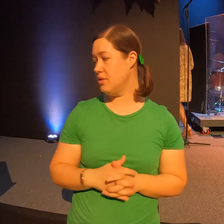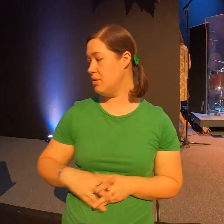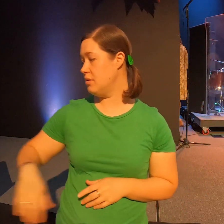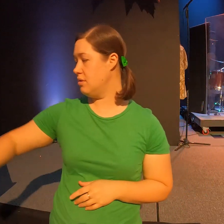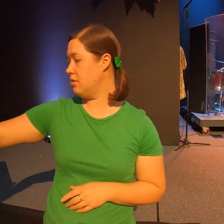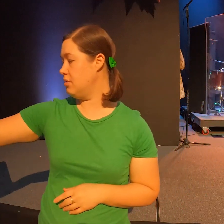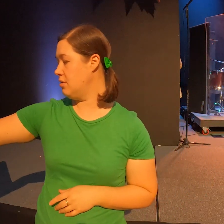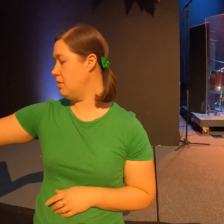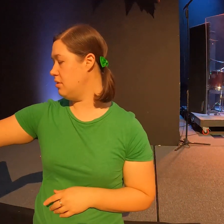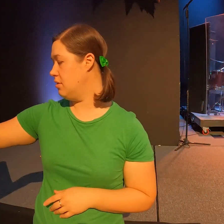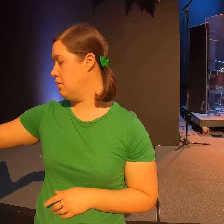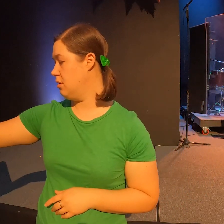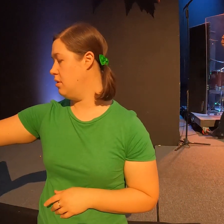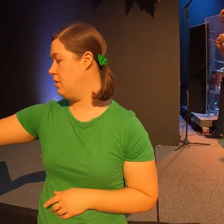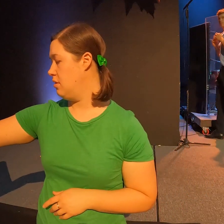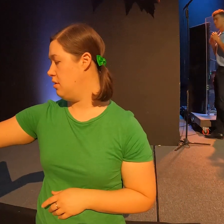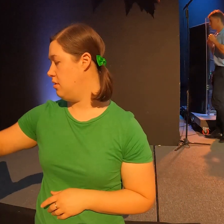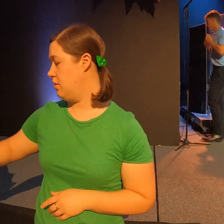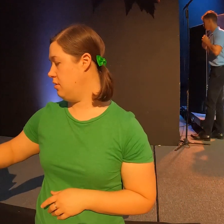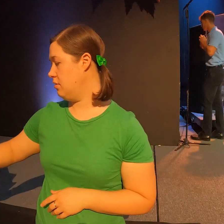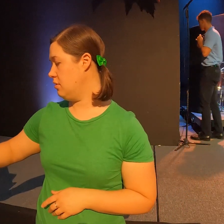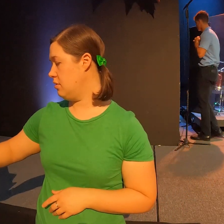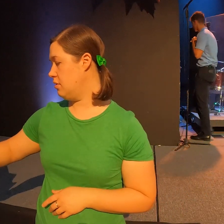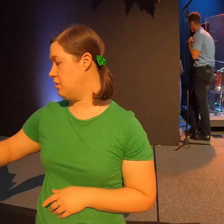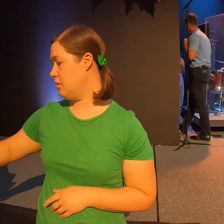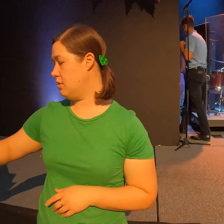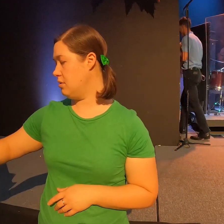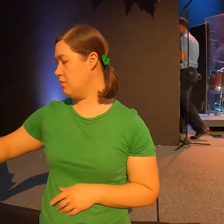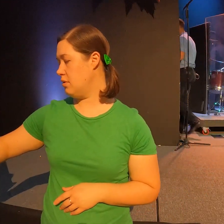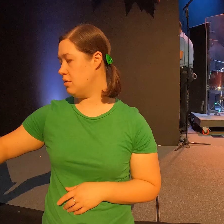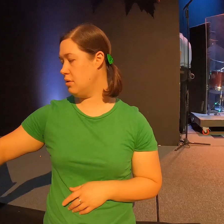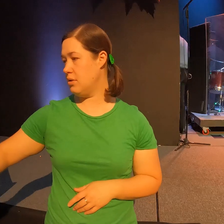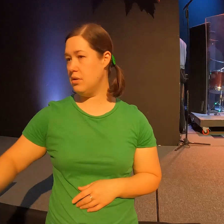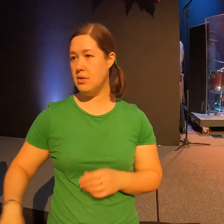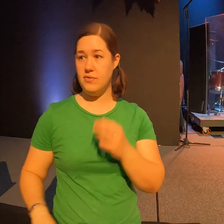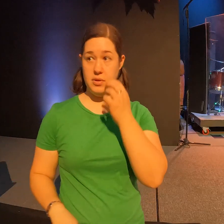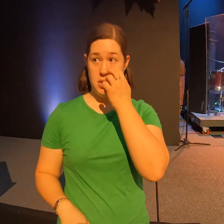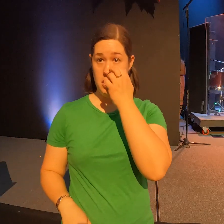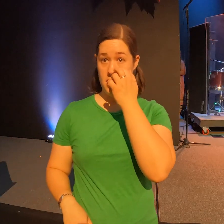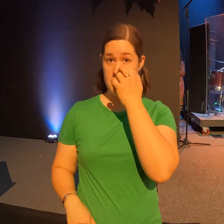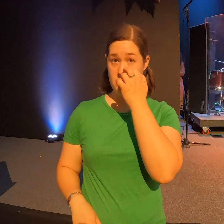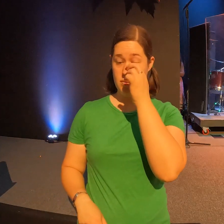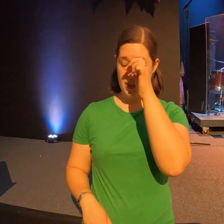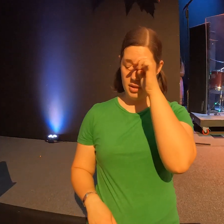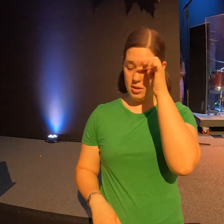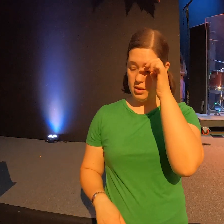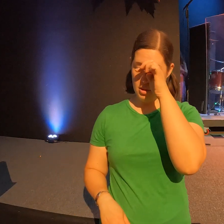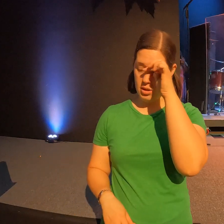Thank you.